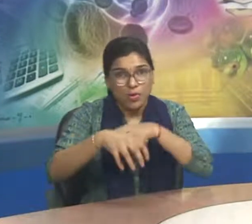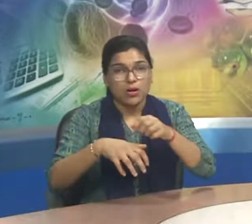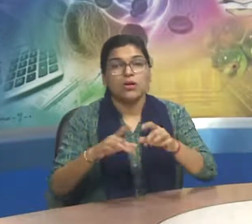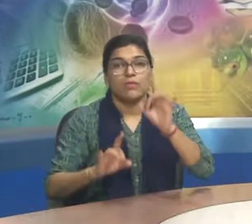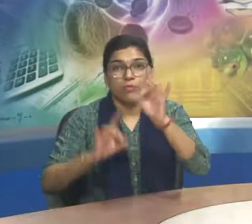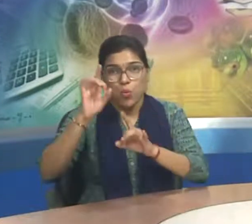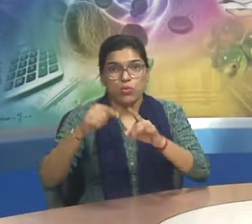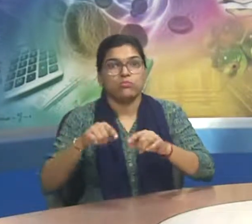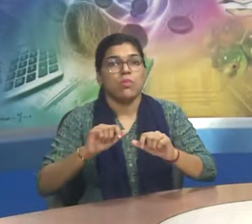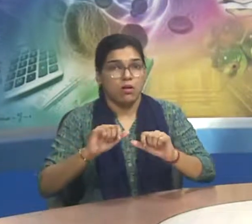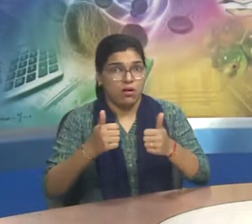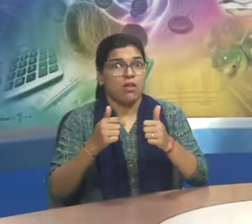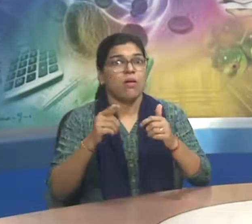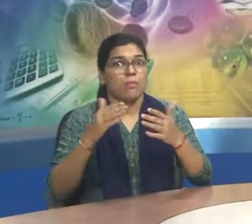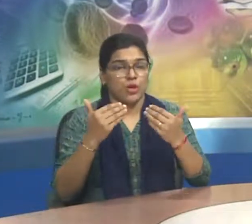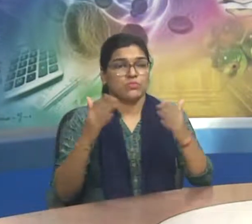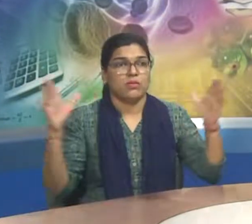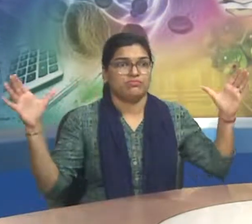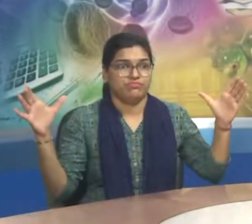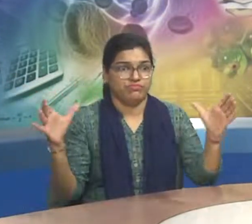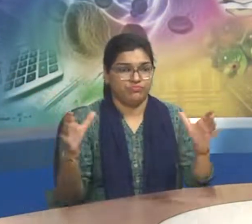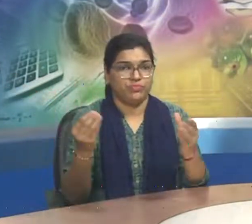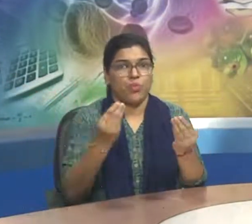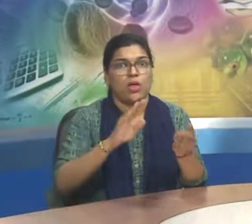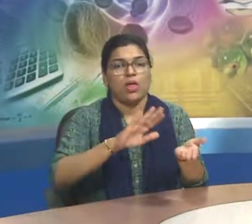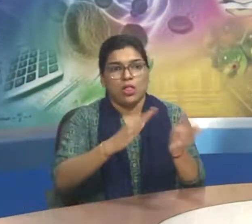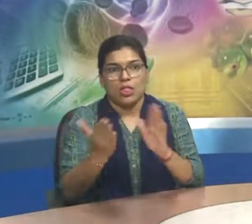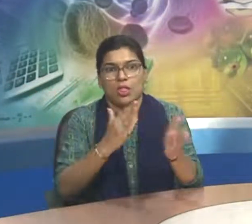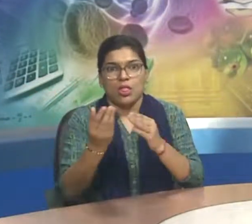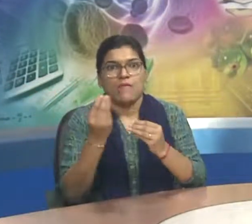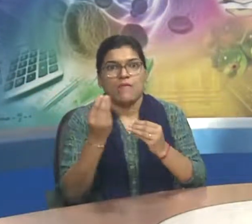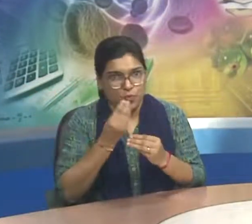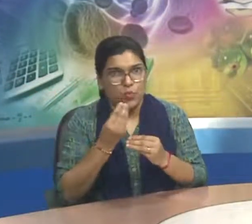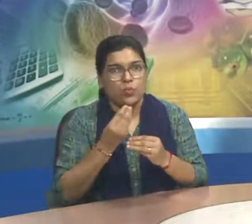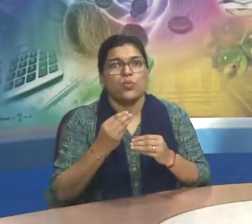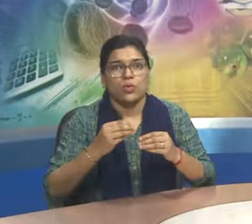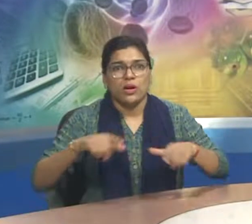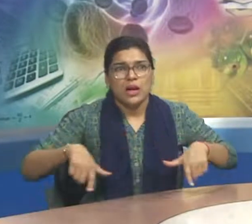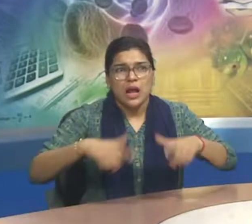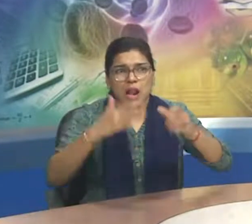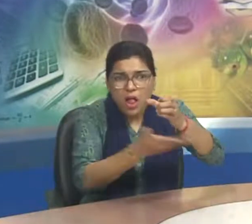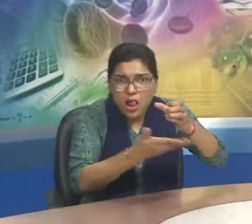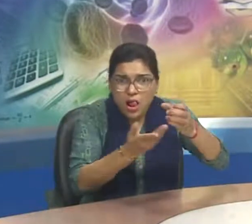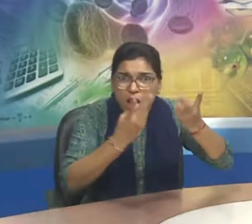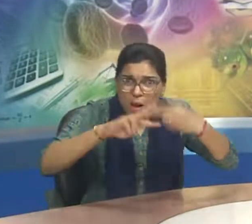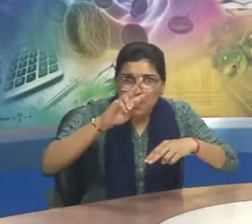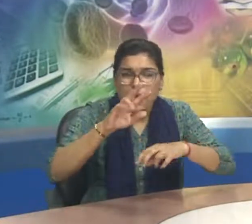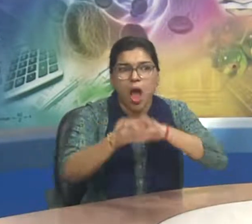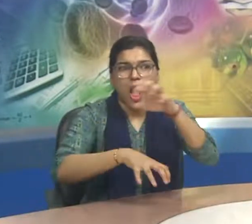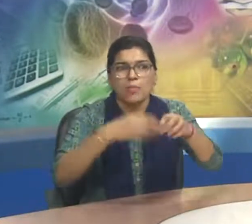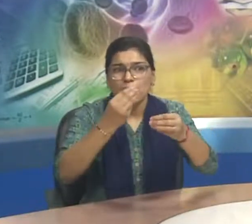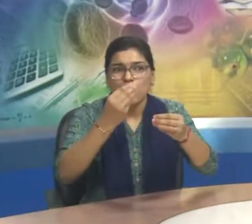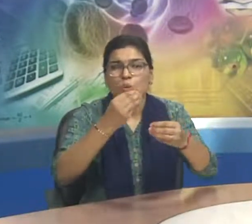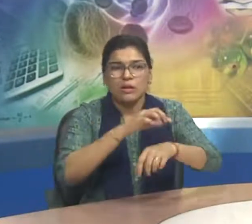the deterioration of human, animal, and plant life.